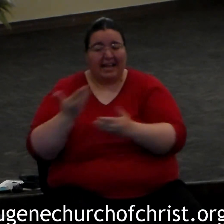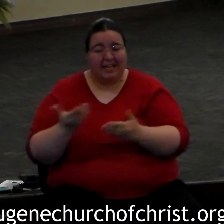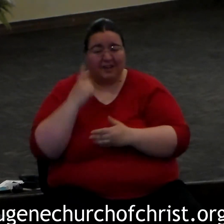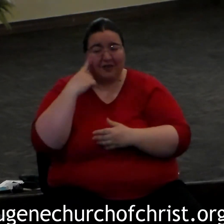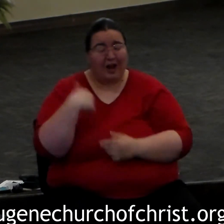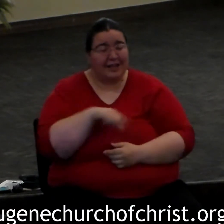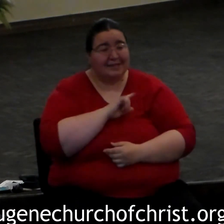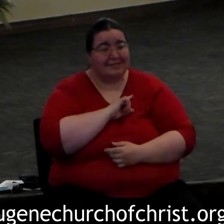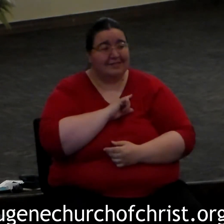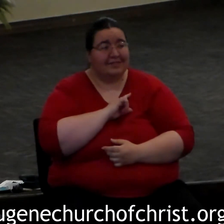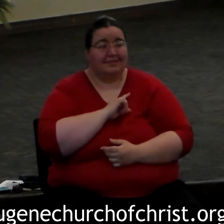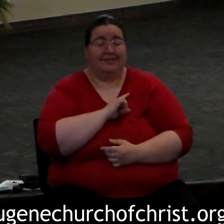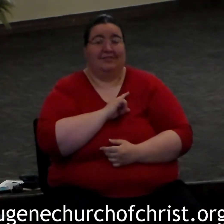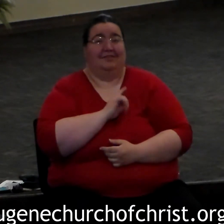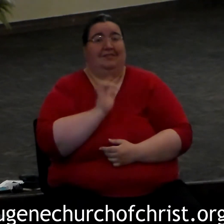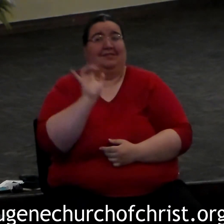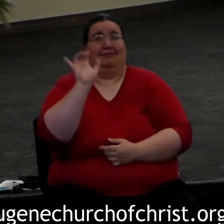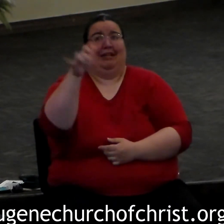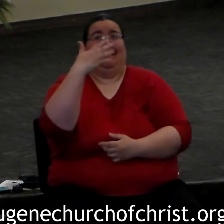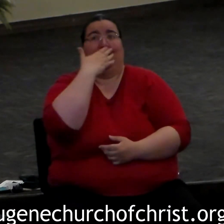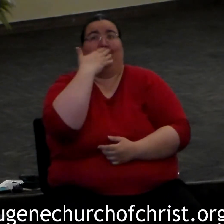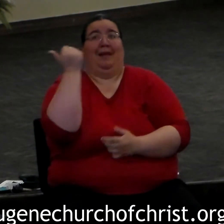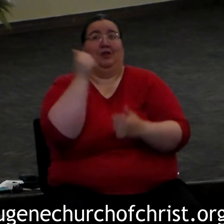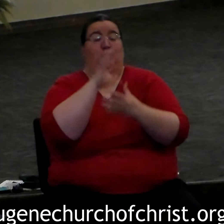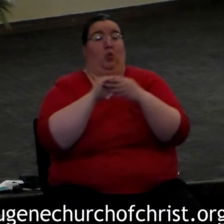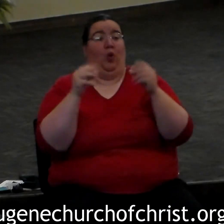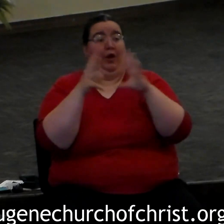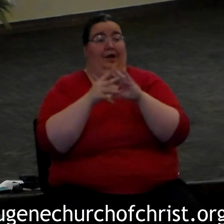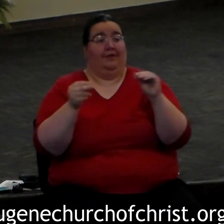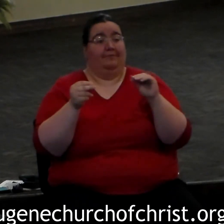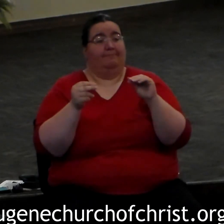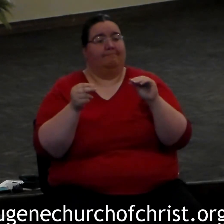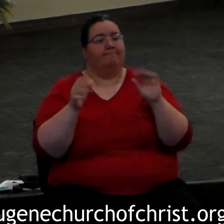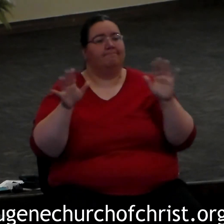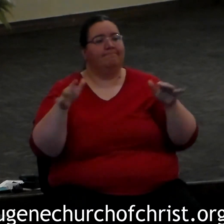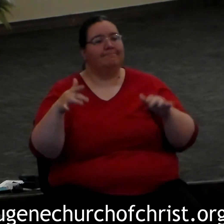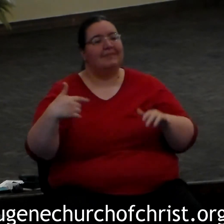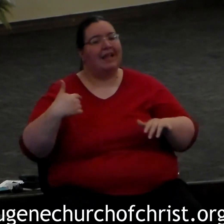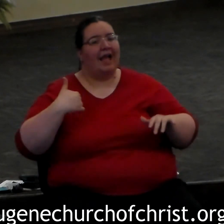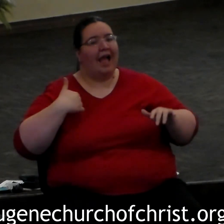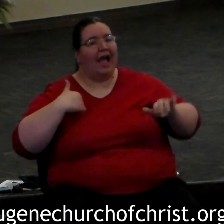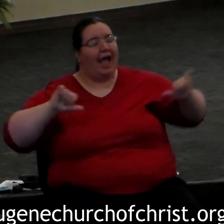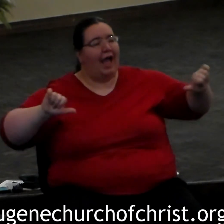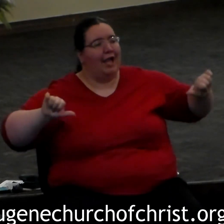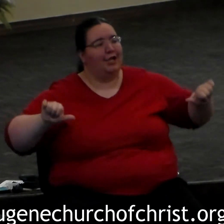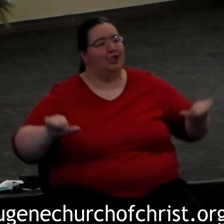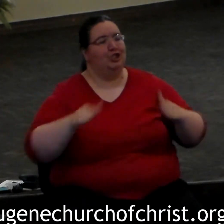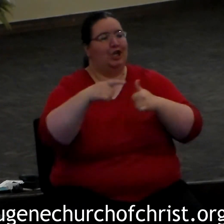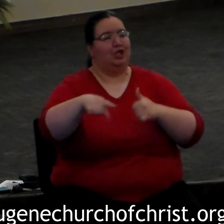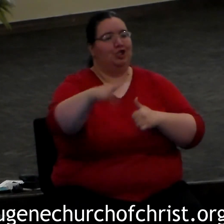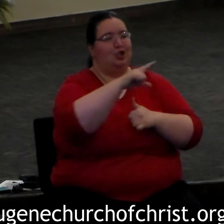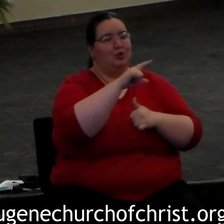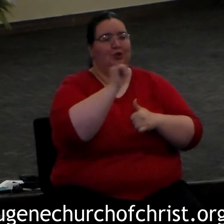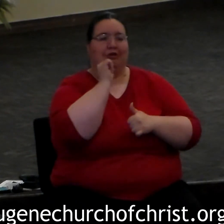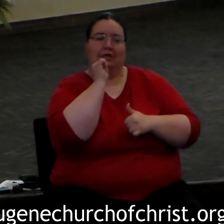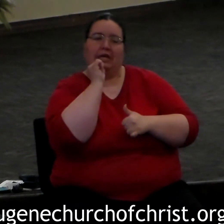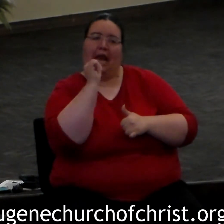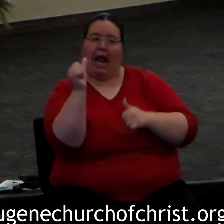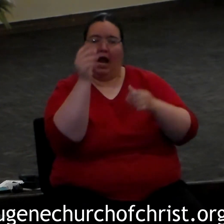I would challenge you to disobey the title of the sermon. Because don't say a word is not good enough. This news